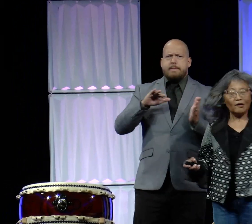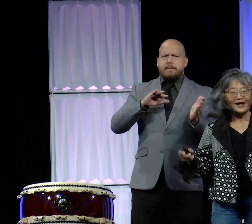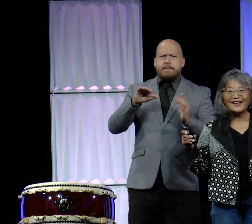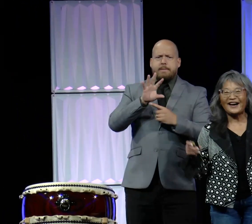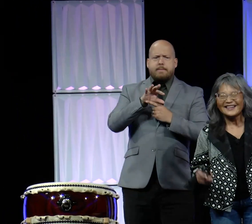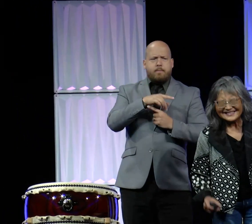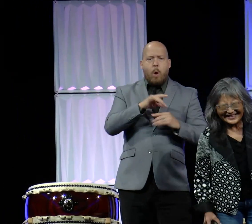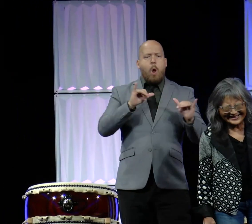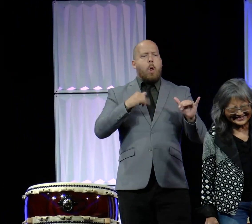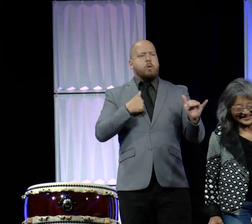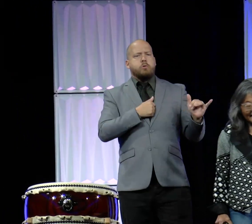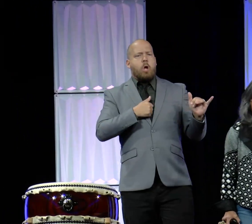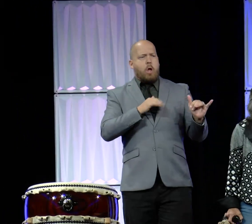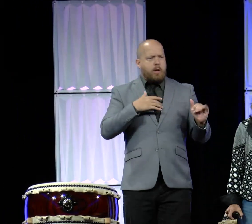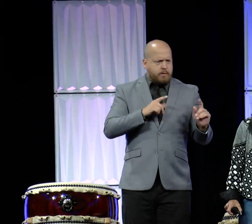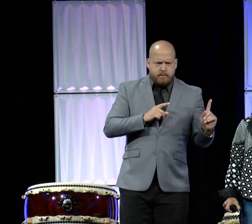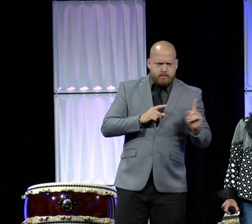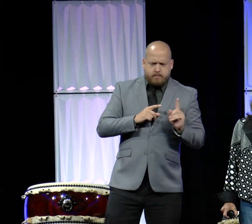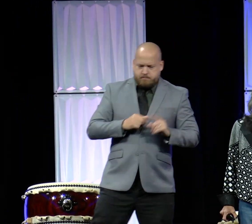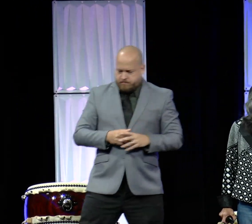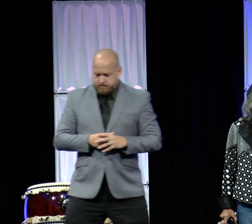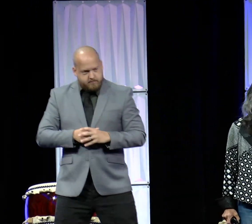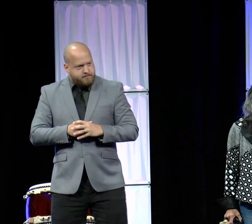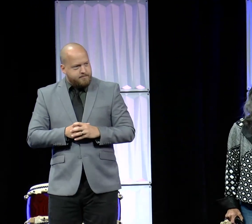Oh, okay, thanks.